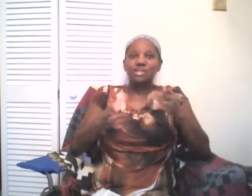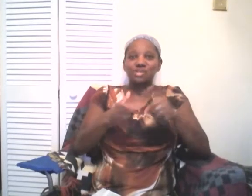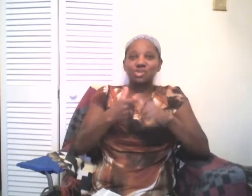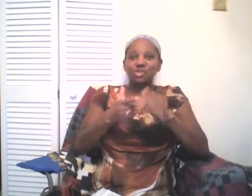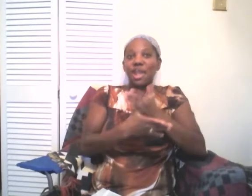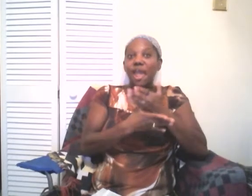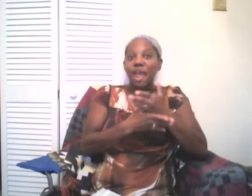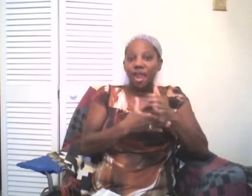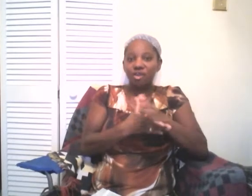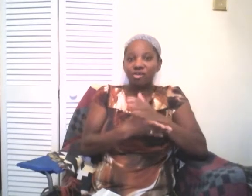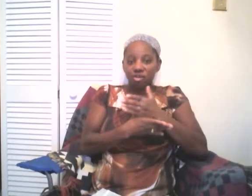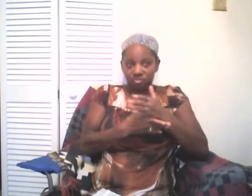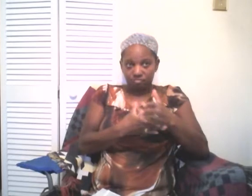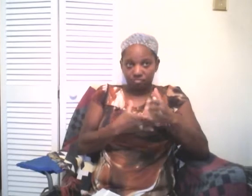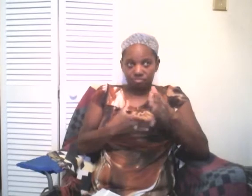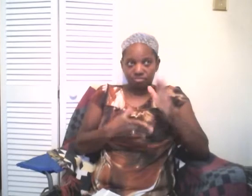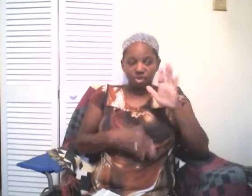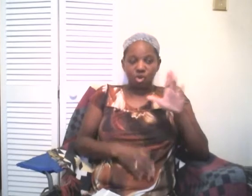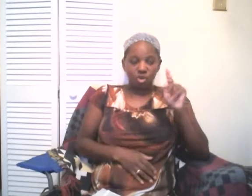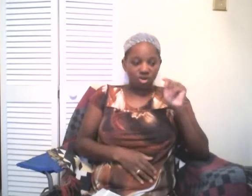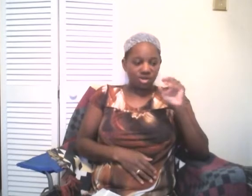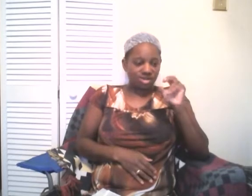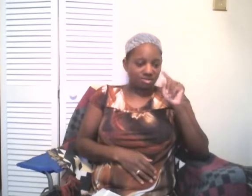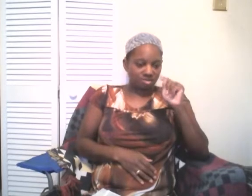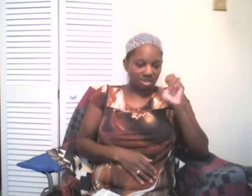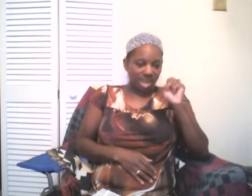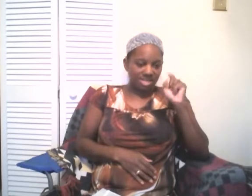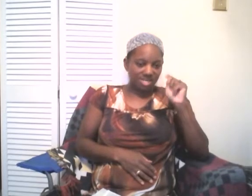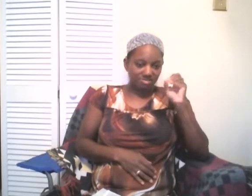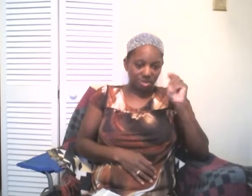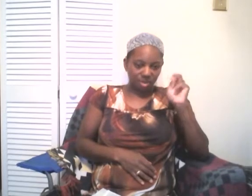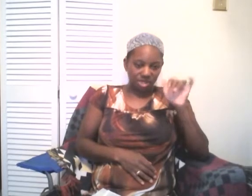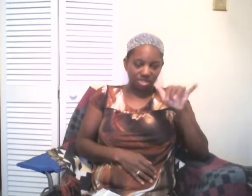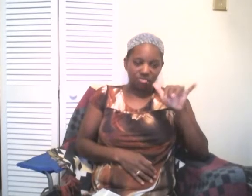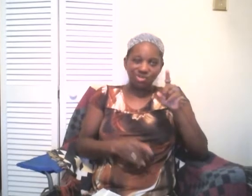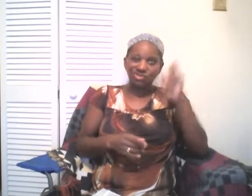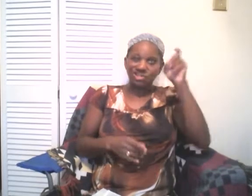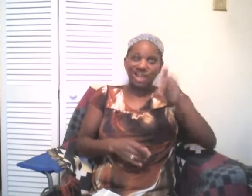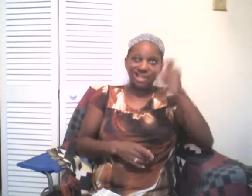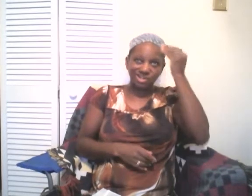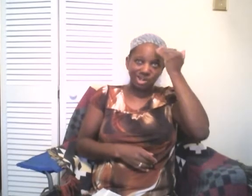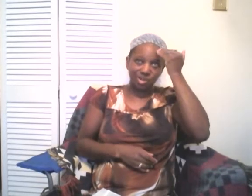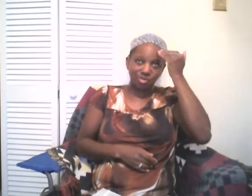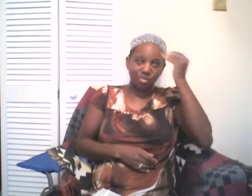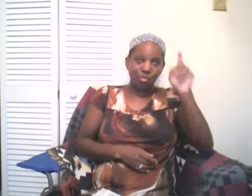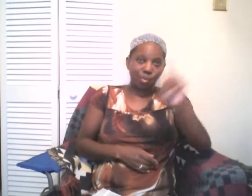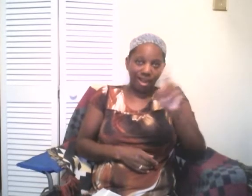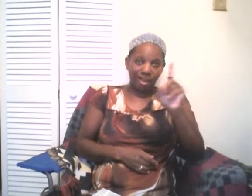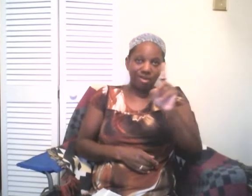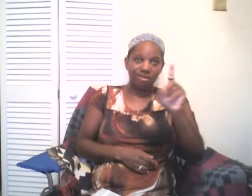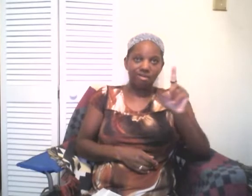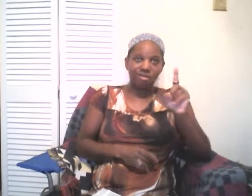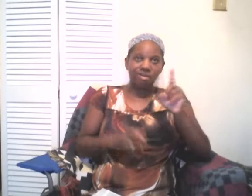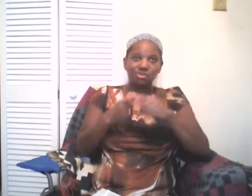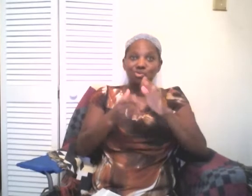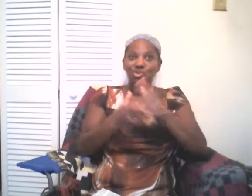to share your testimony, but you just got to know where to share